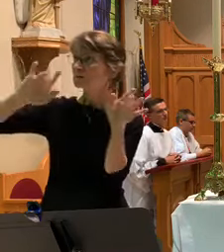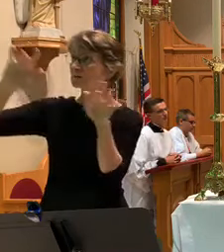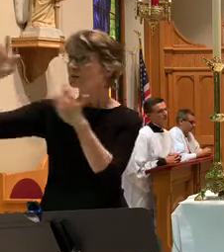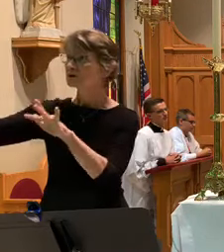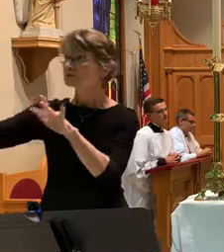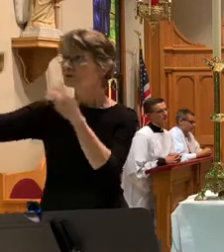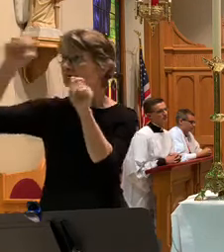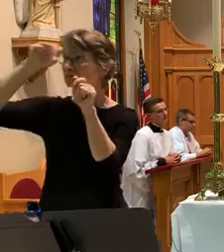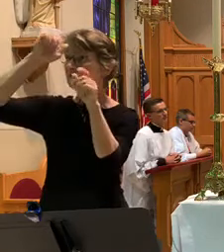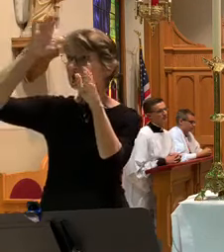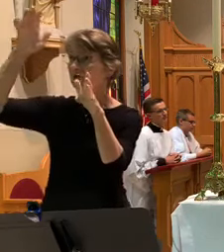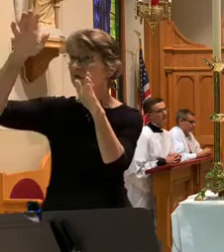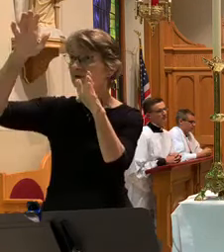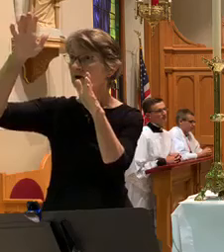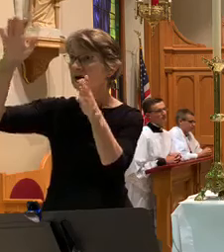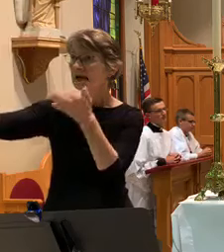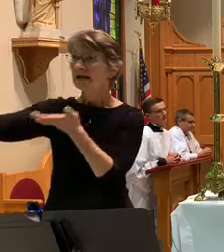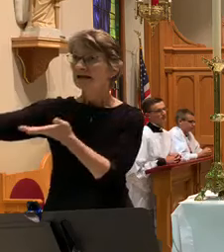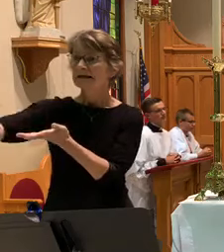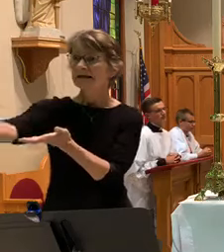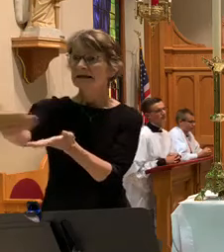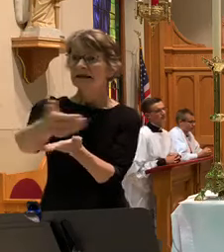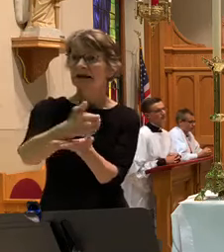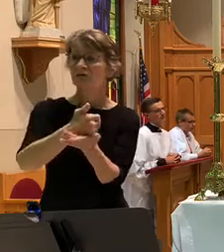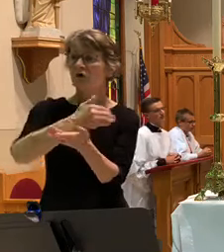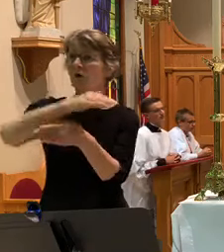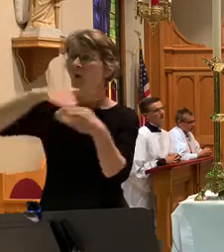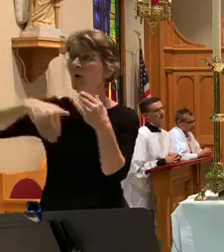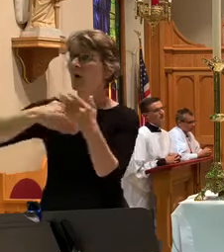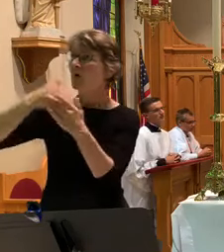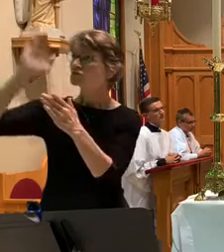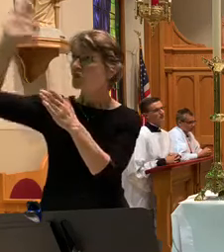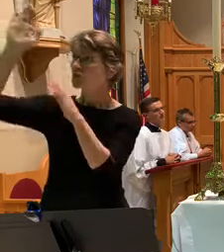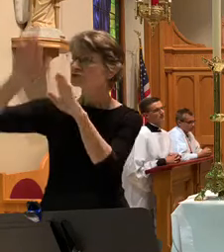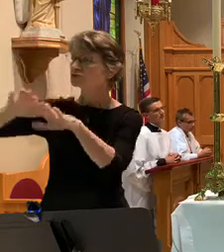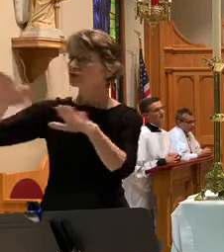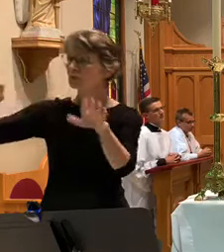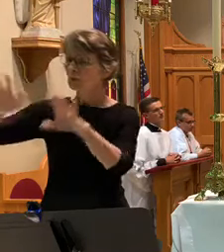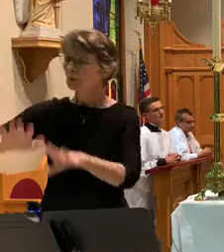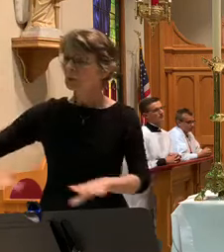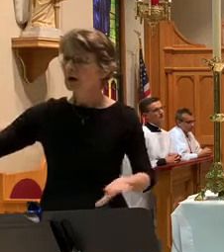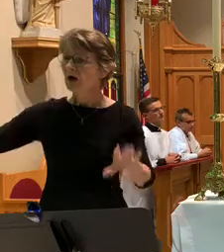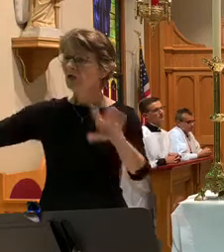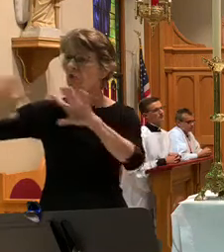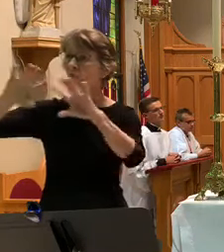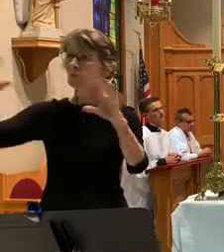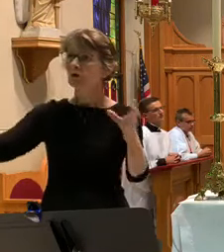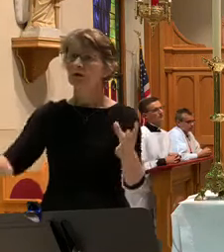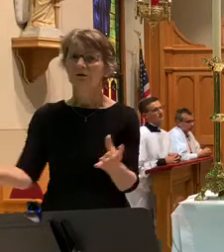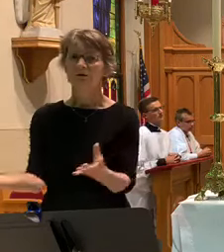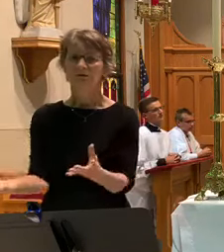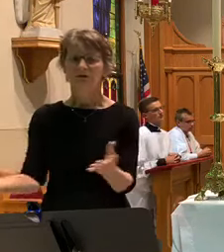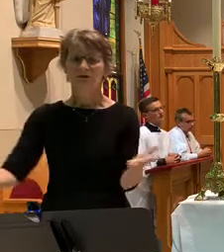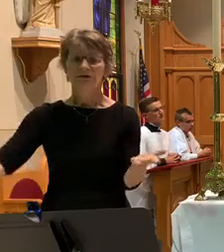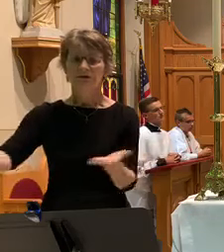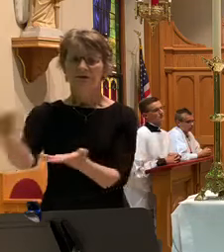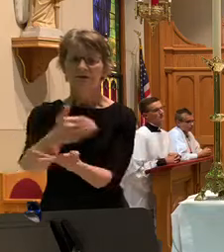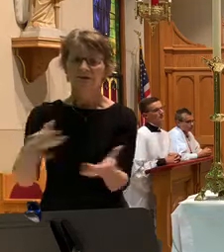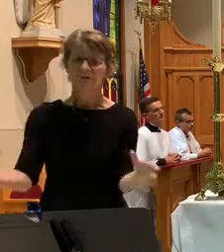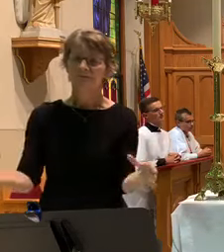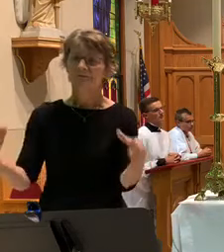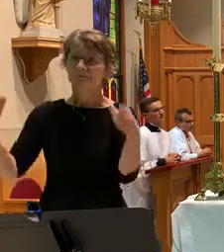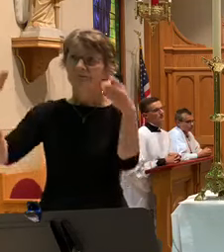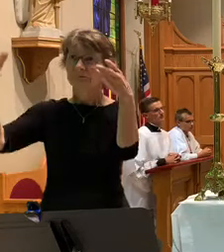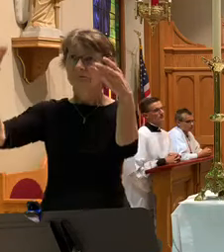O merciful Father, gather to yourself all your children scattered throughout the world. To our